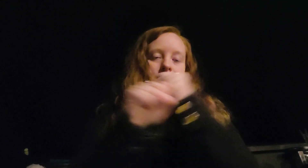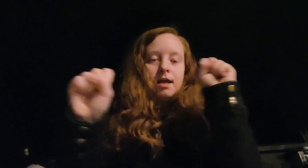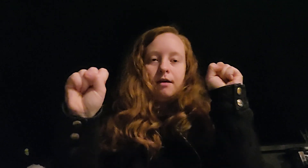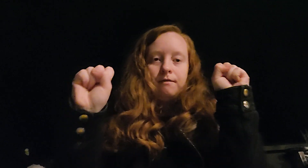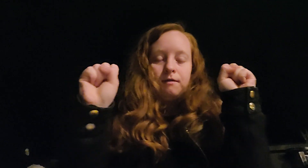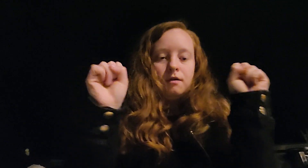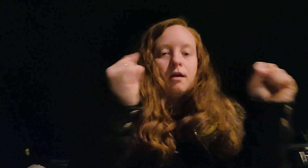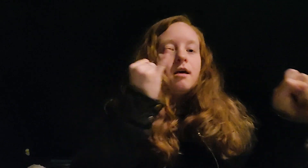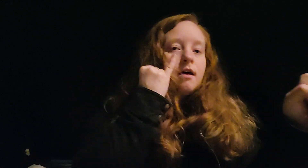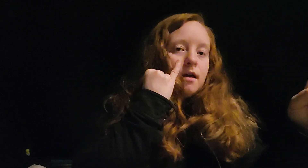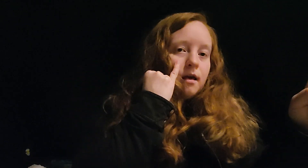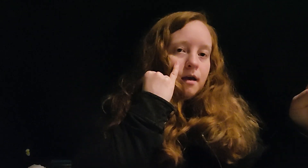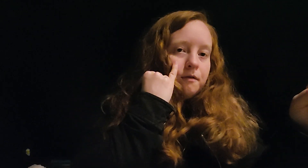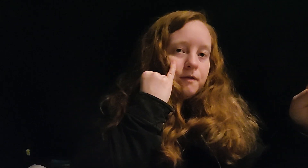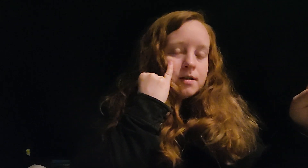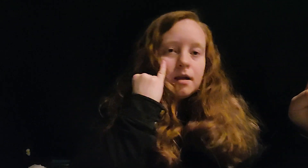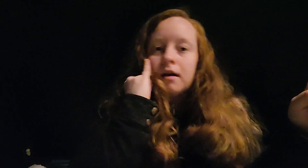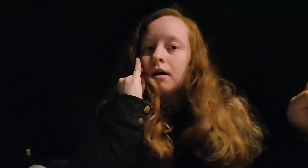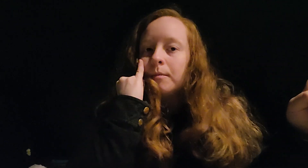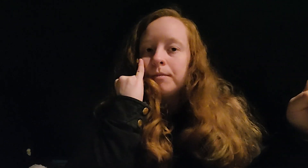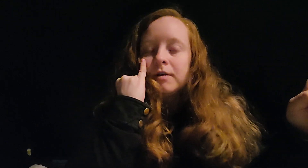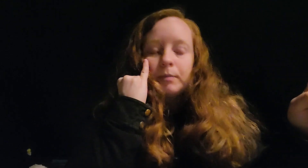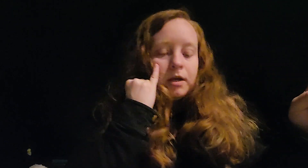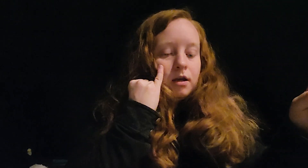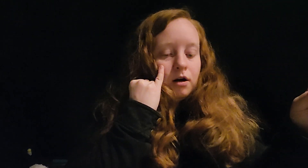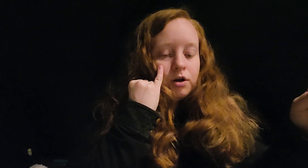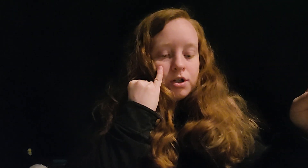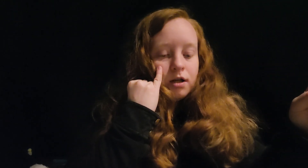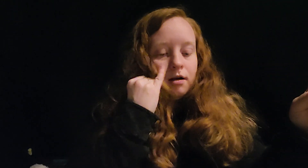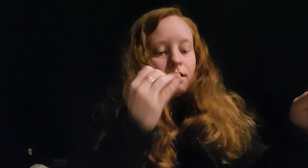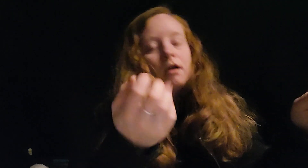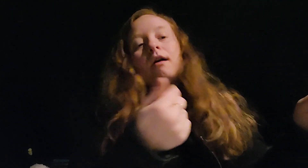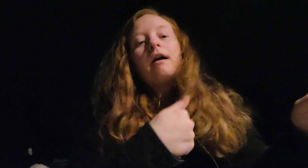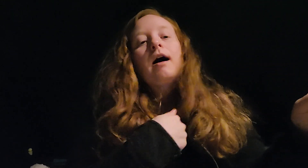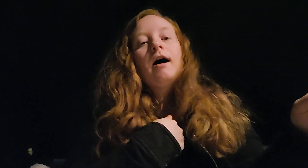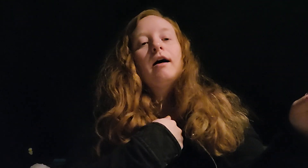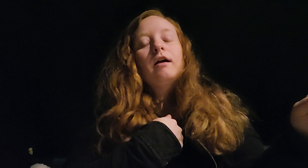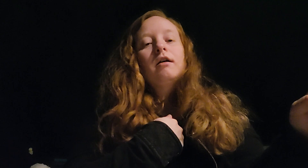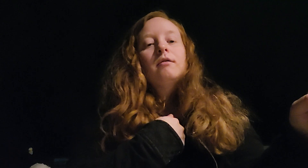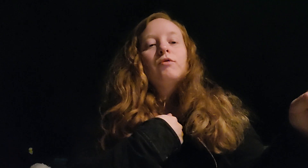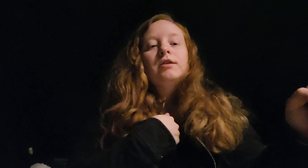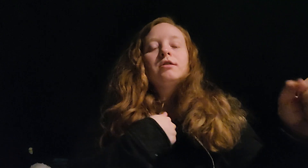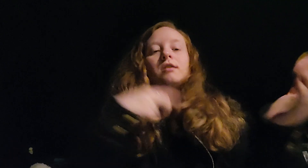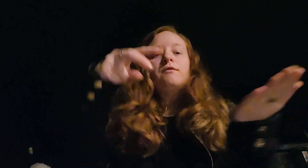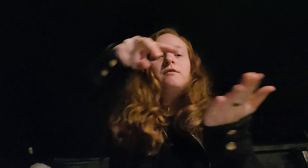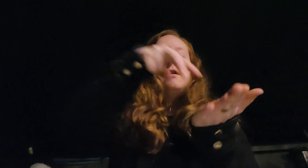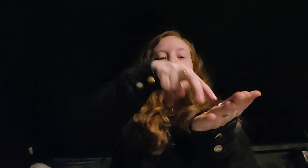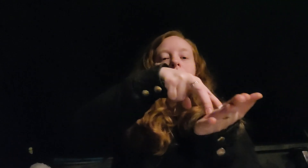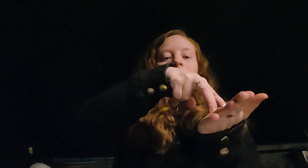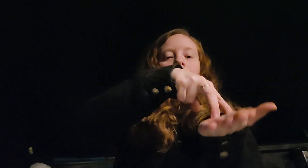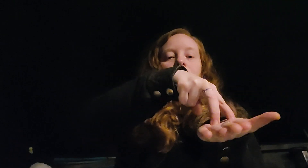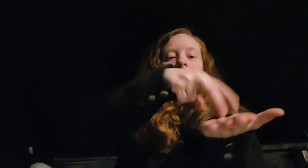Save. If is like is a pinky on your cheek. I, point to yourself, and